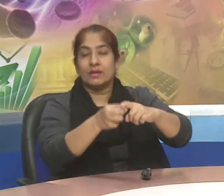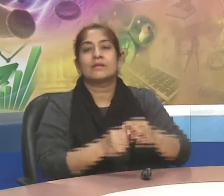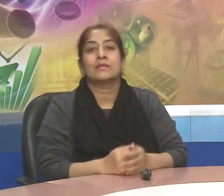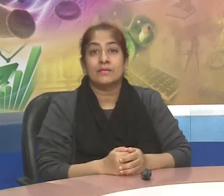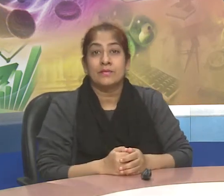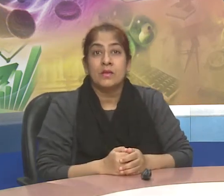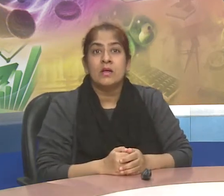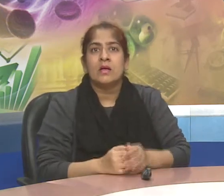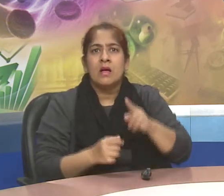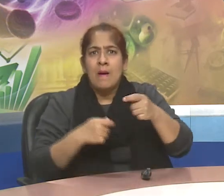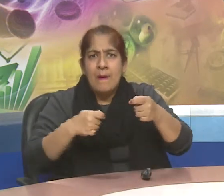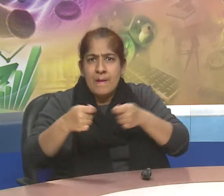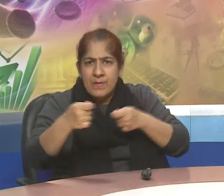Question number 5,